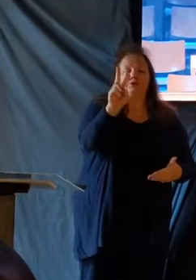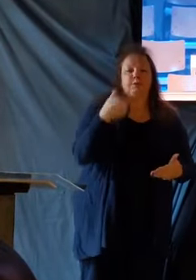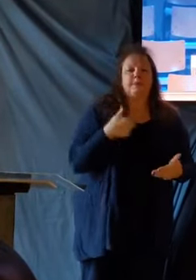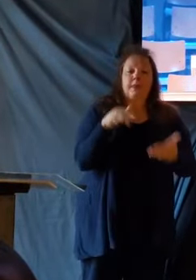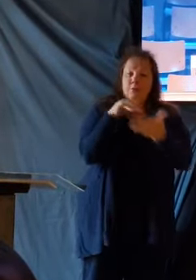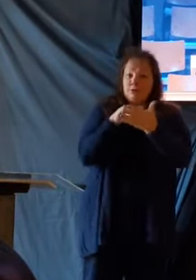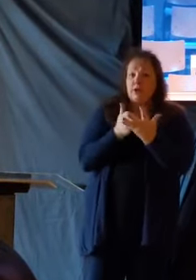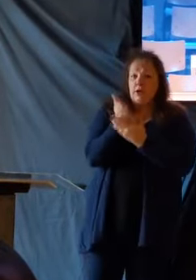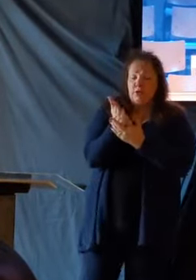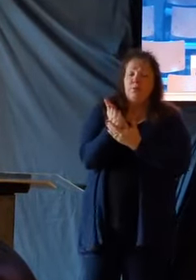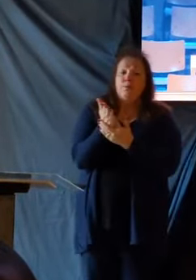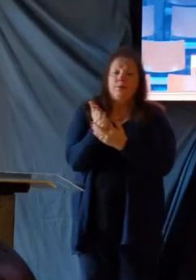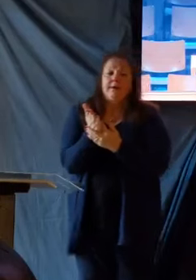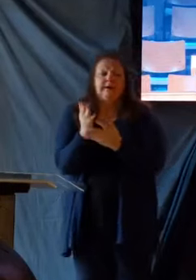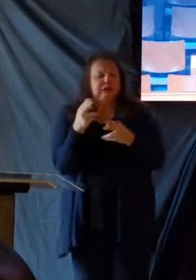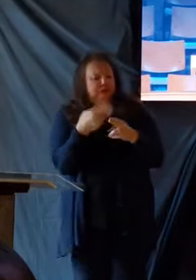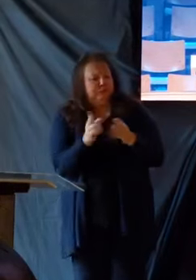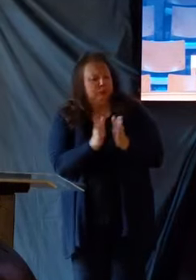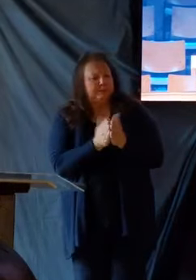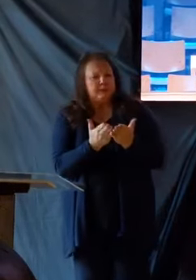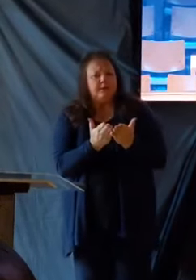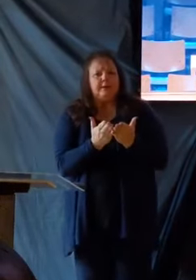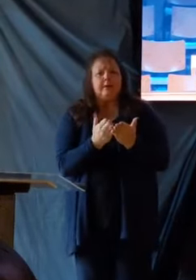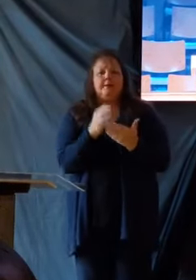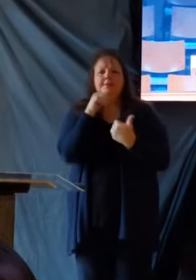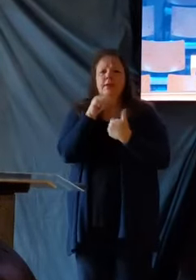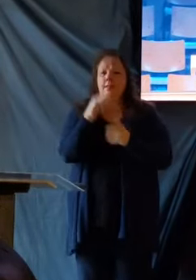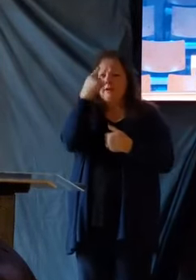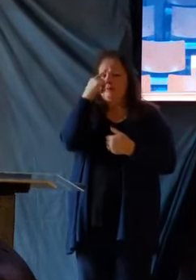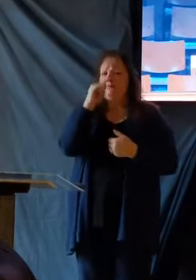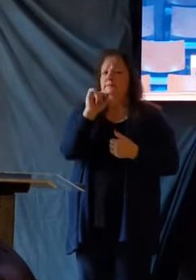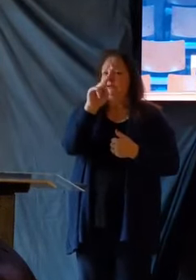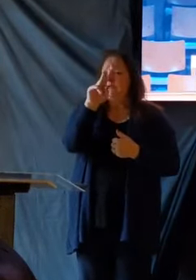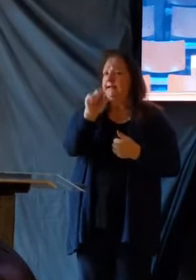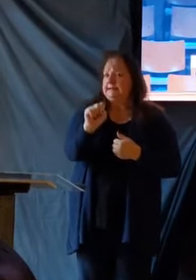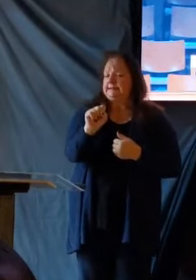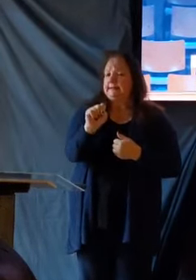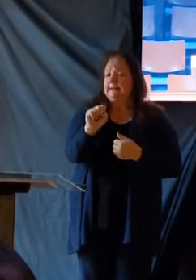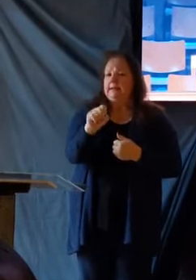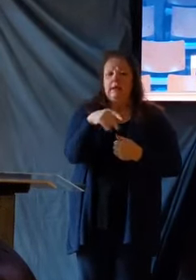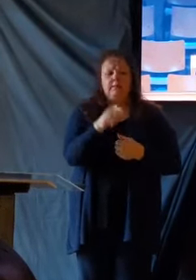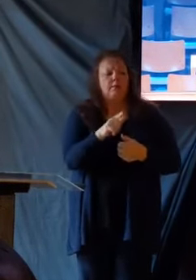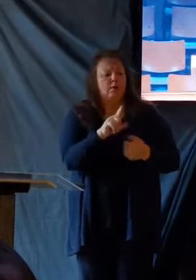studying through this rather short book, a letter to Titus, one of Paul's